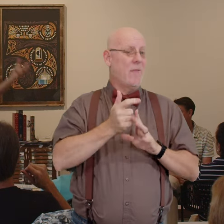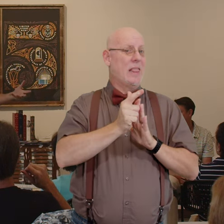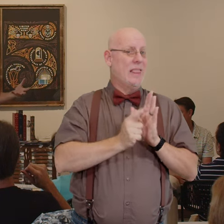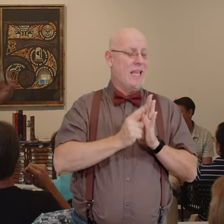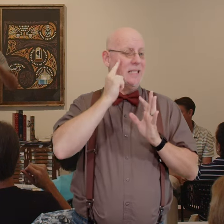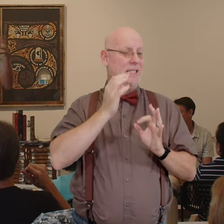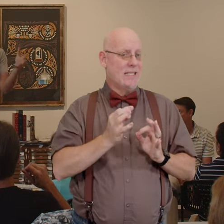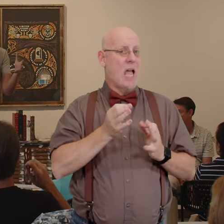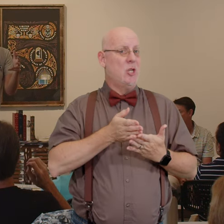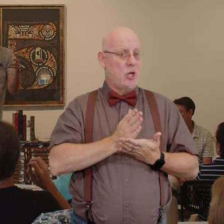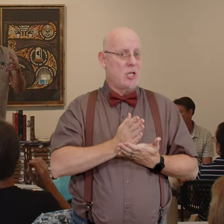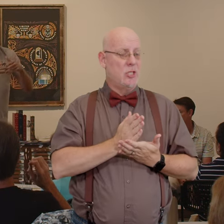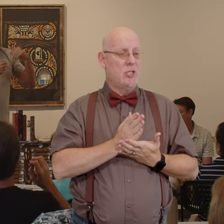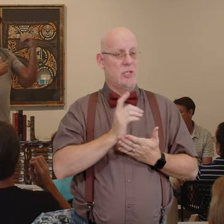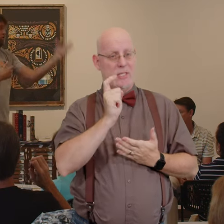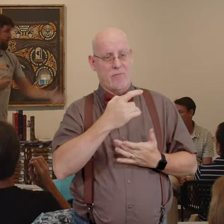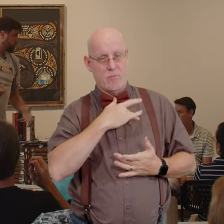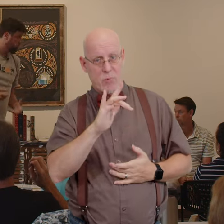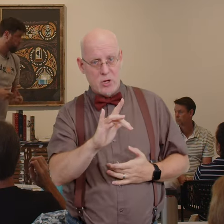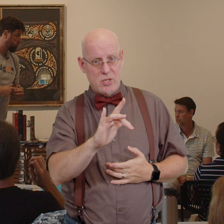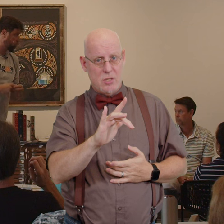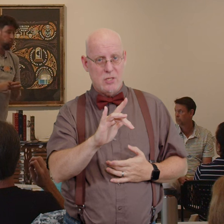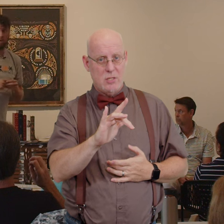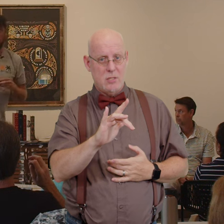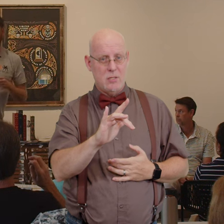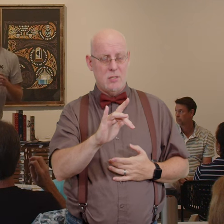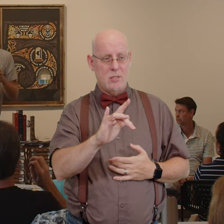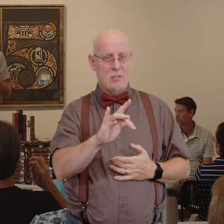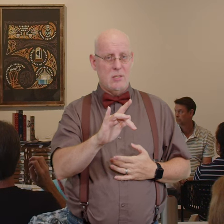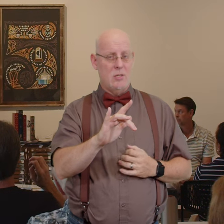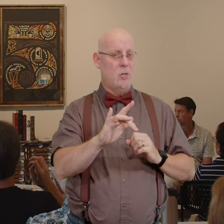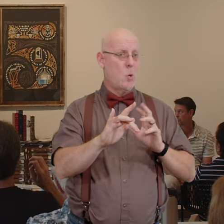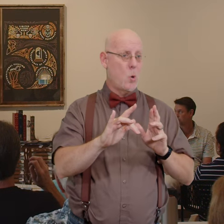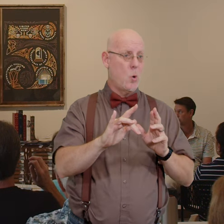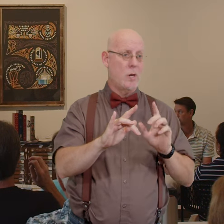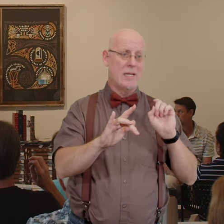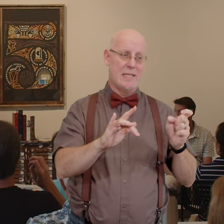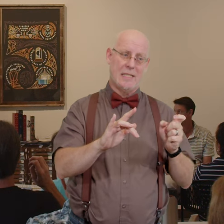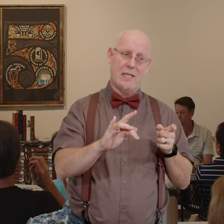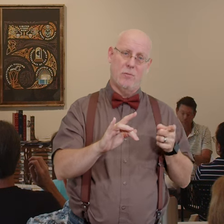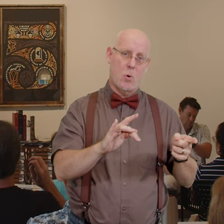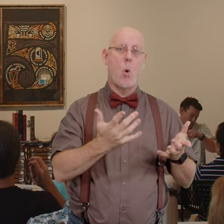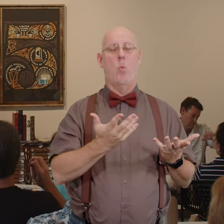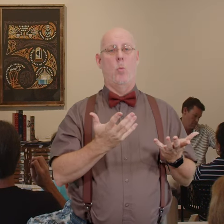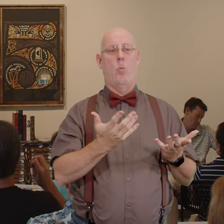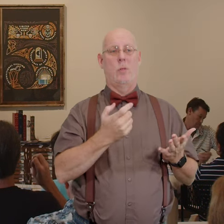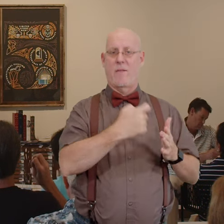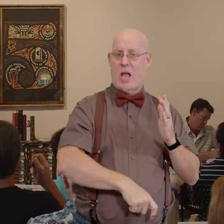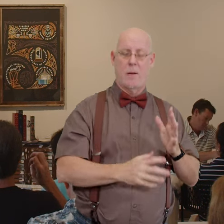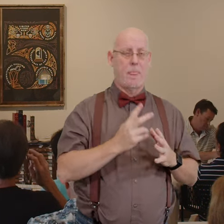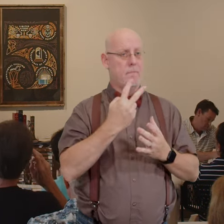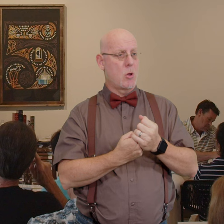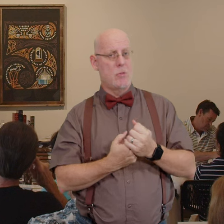decide legally, justly, to grant mercy or to grant desert, like